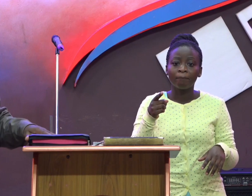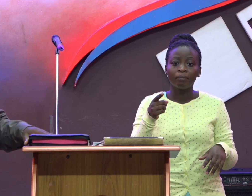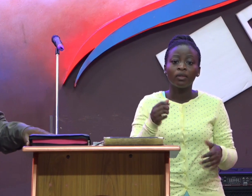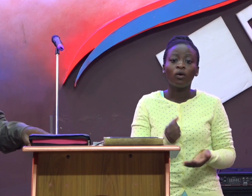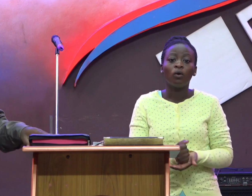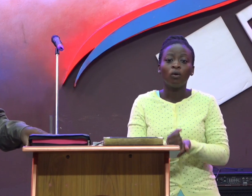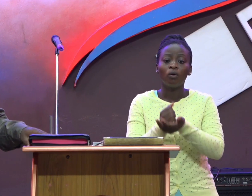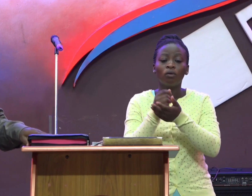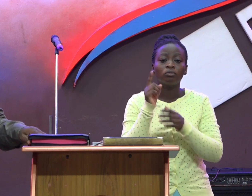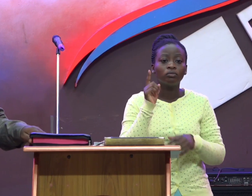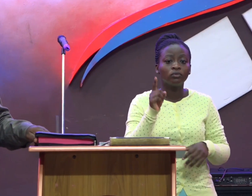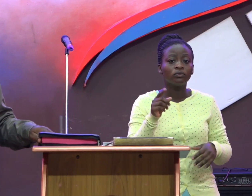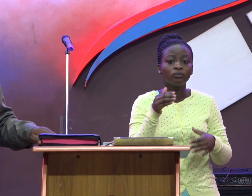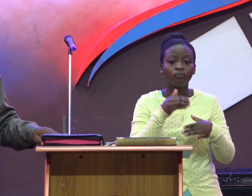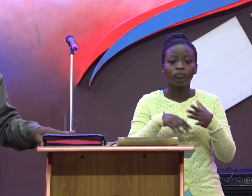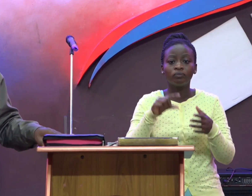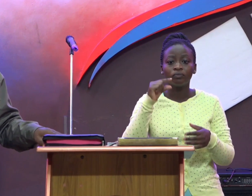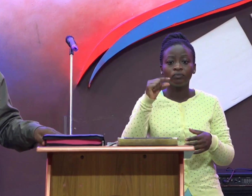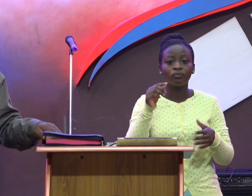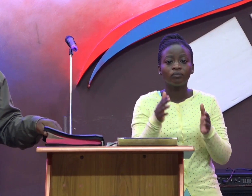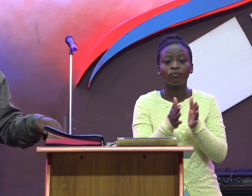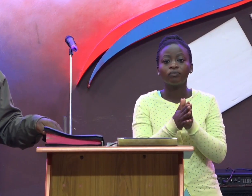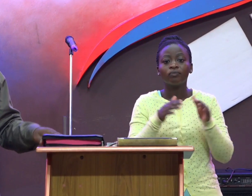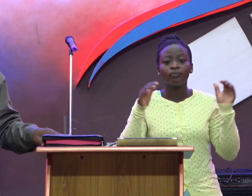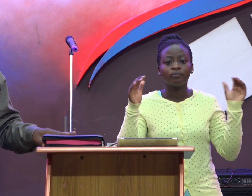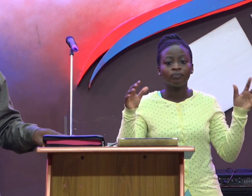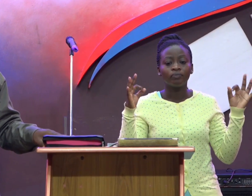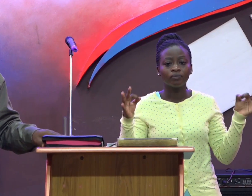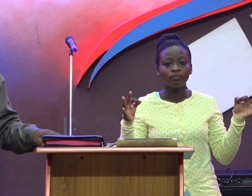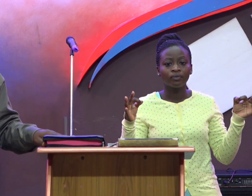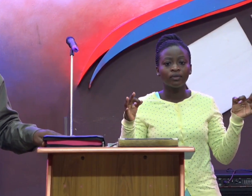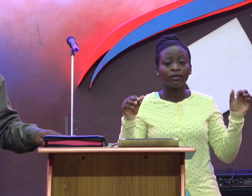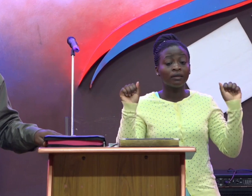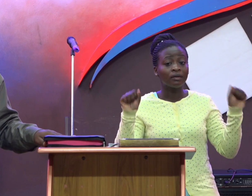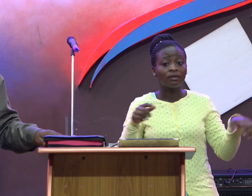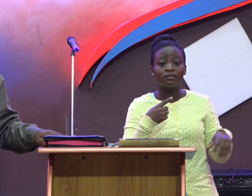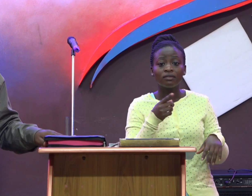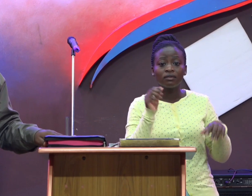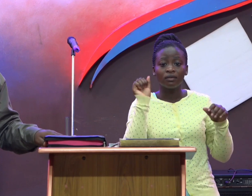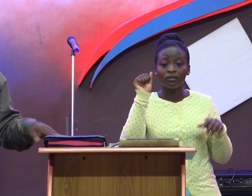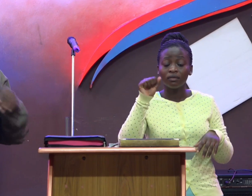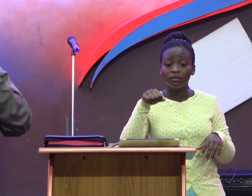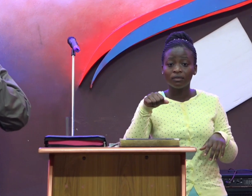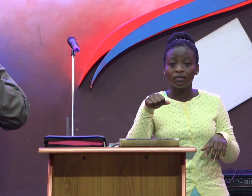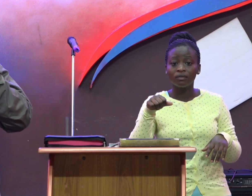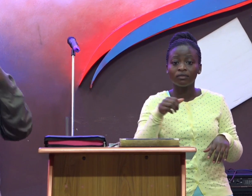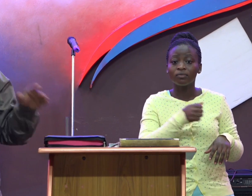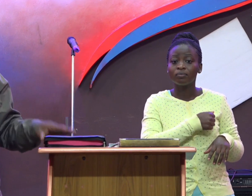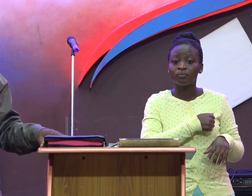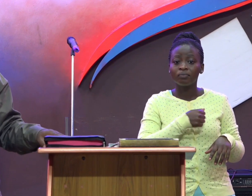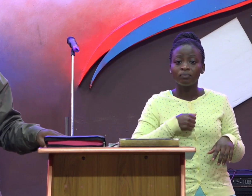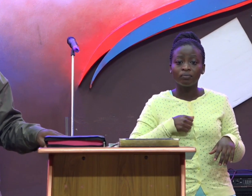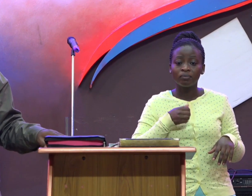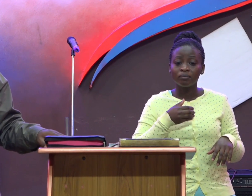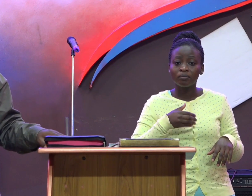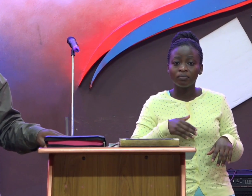state, they can serve you in great and small things. He can tell you the wife is beautiful. That